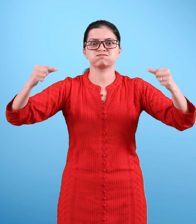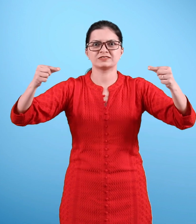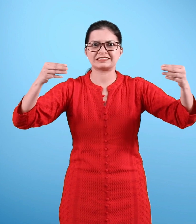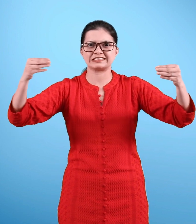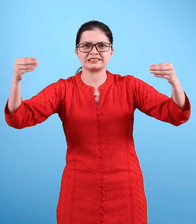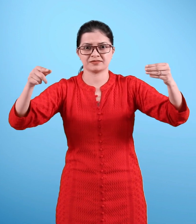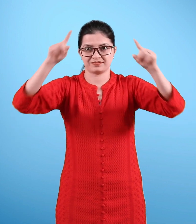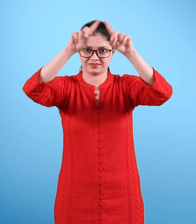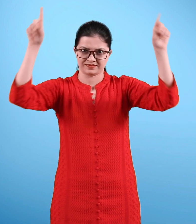the middle.